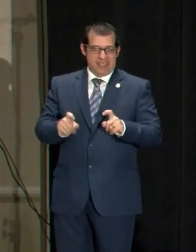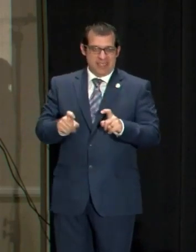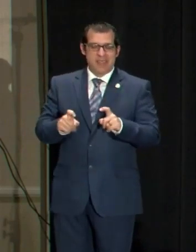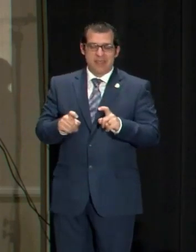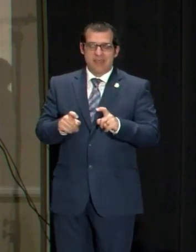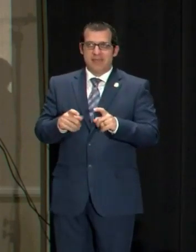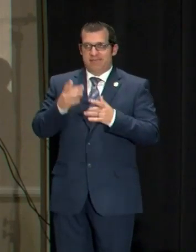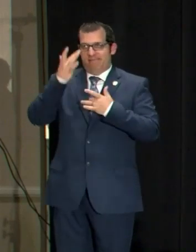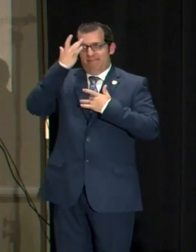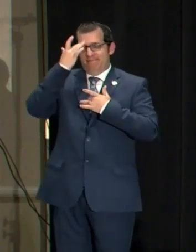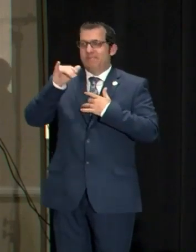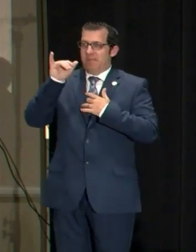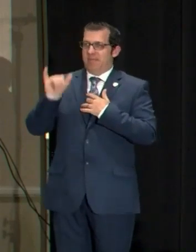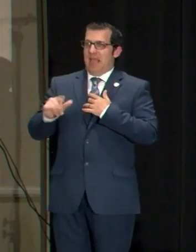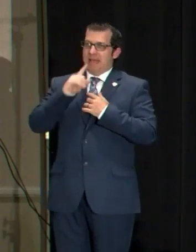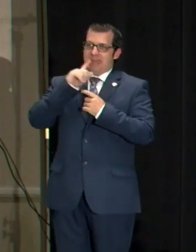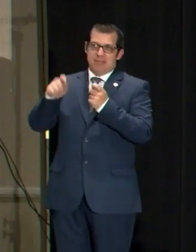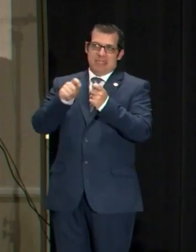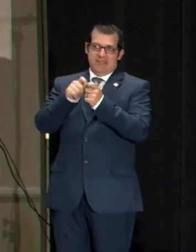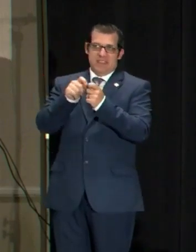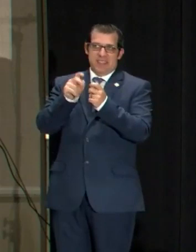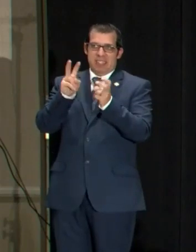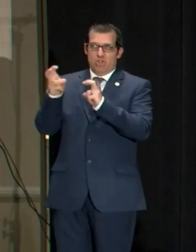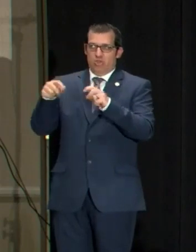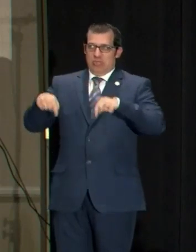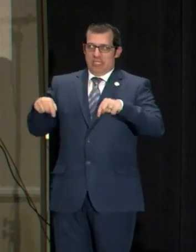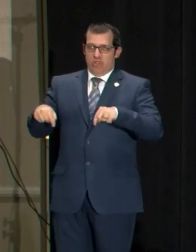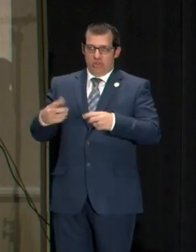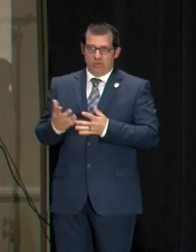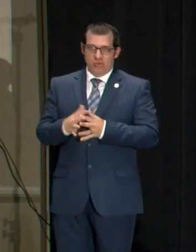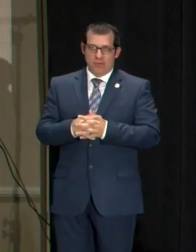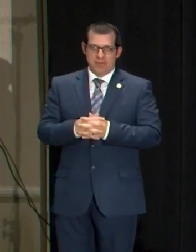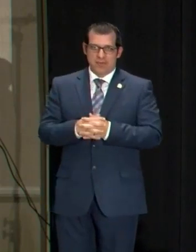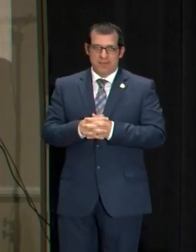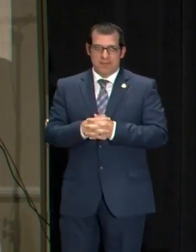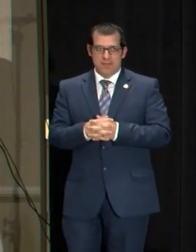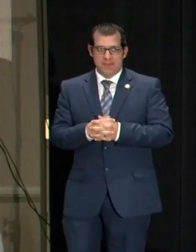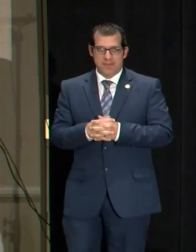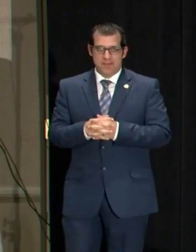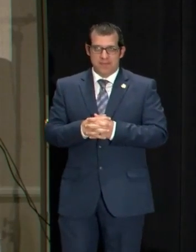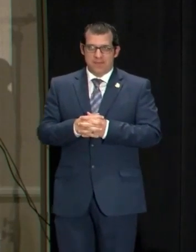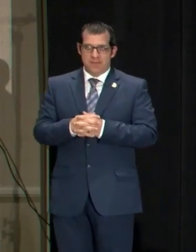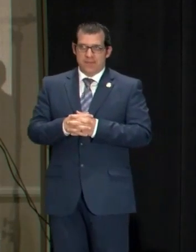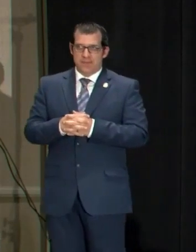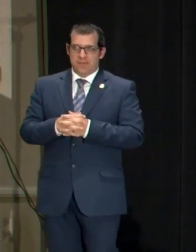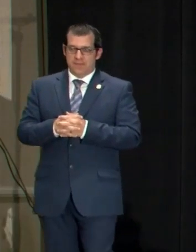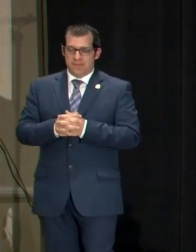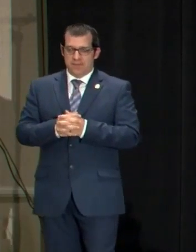know that's a particular issue here right where we are.